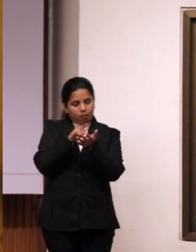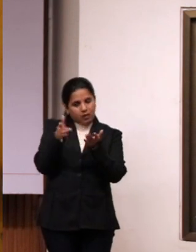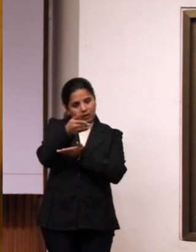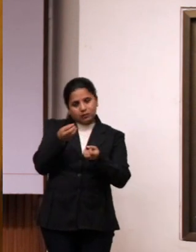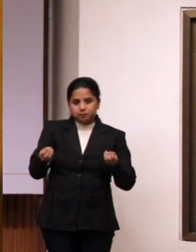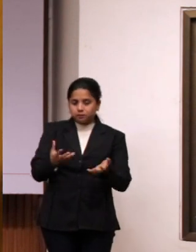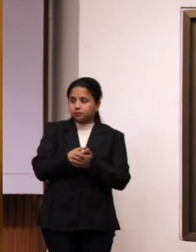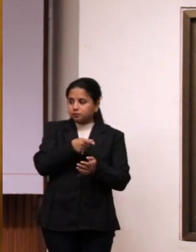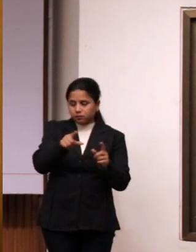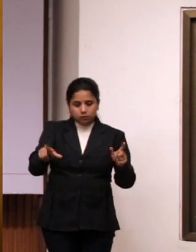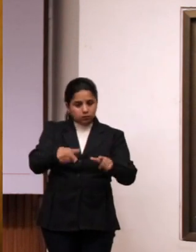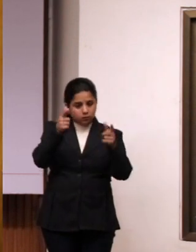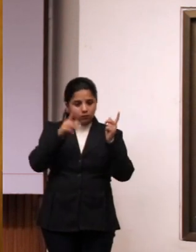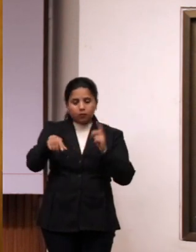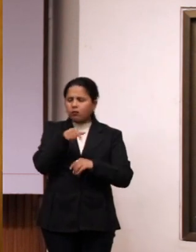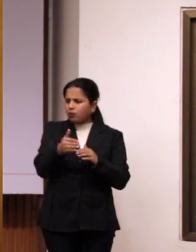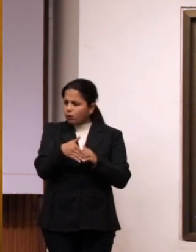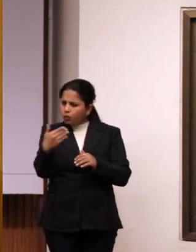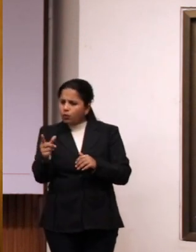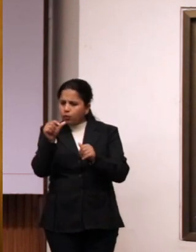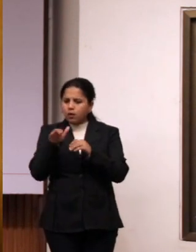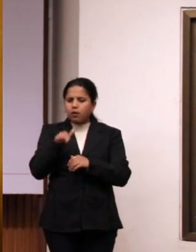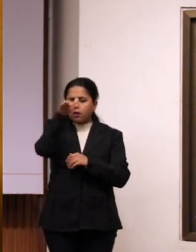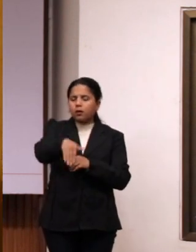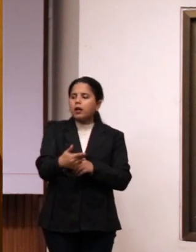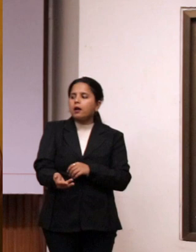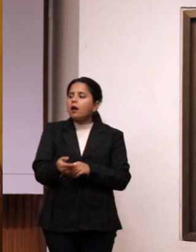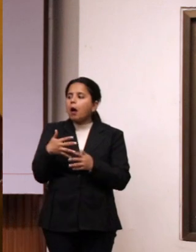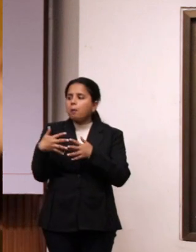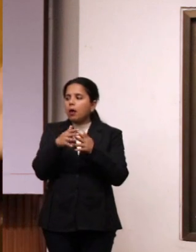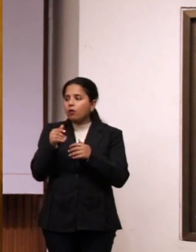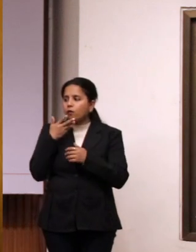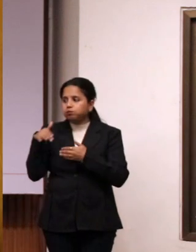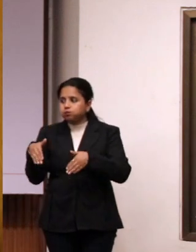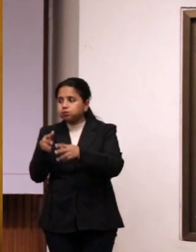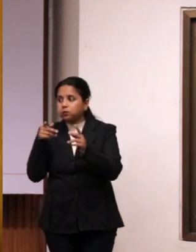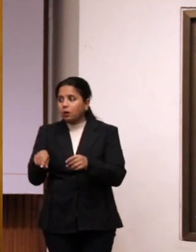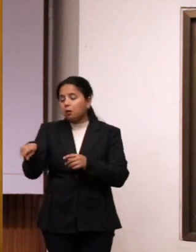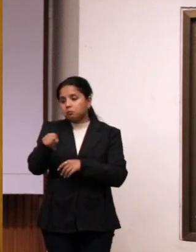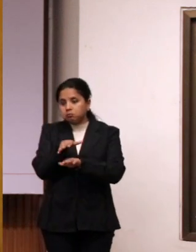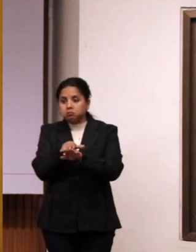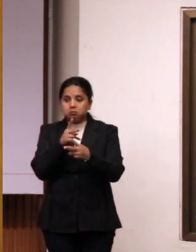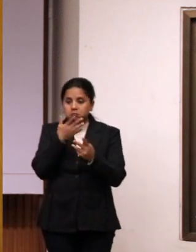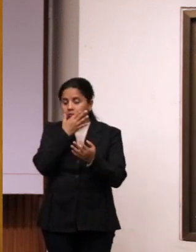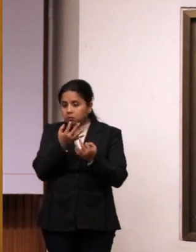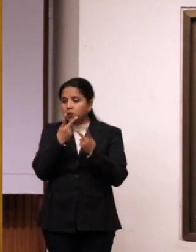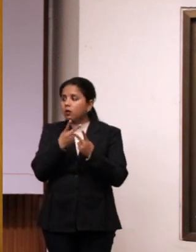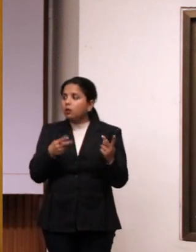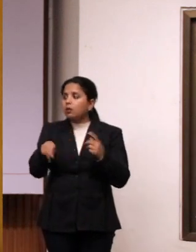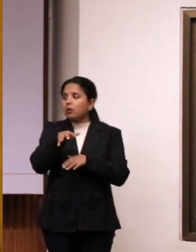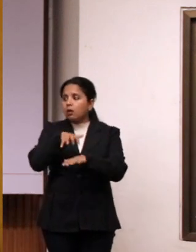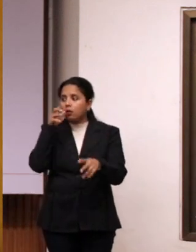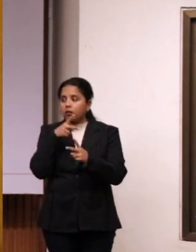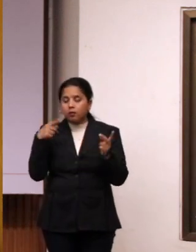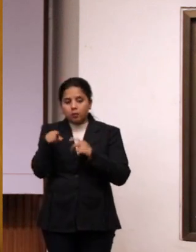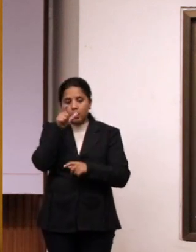and they are planting next to the highway American wattle, which is again an exotic species which is going to again take over the and